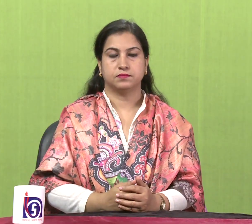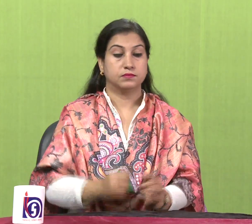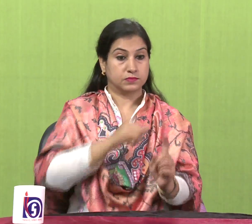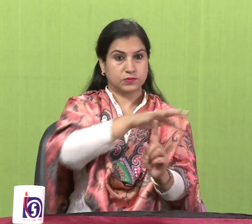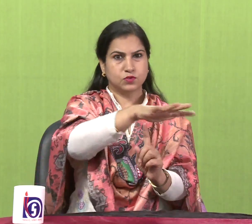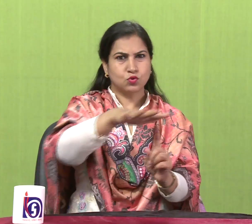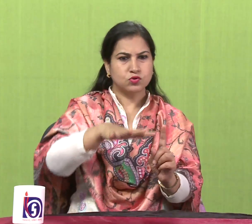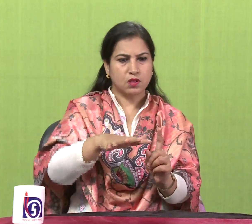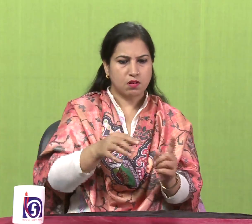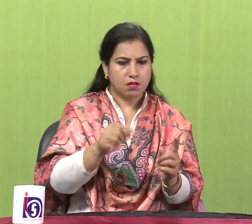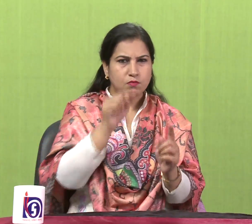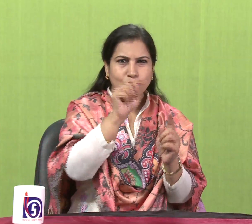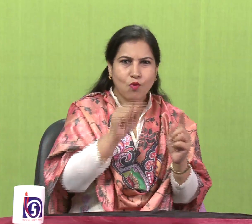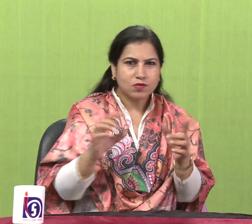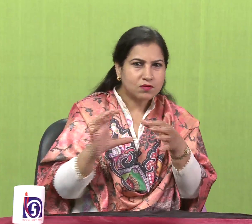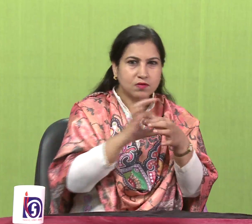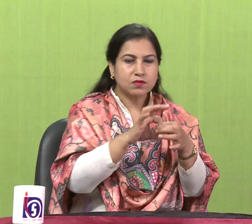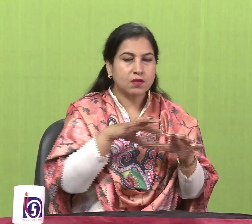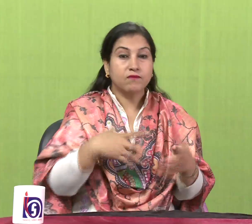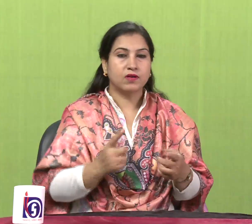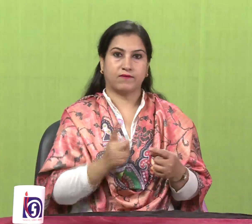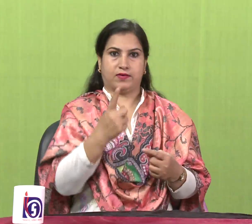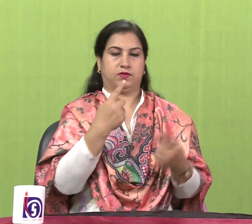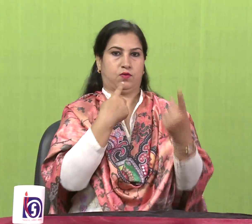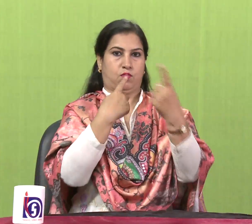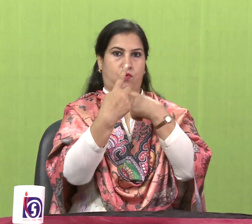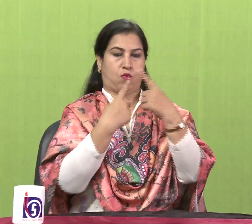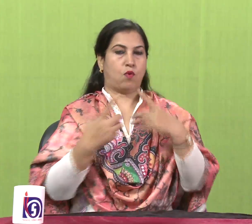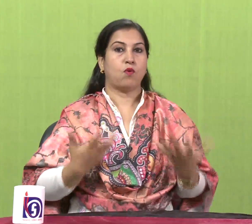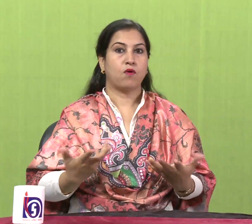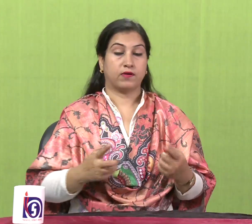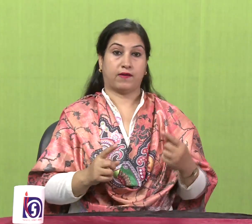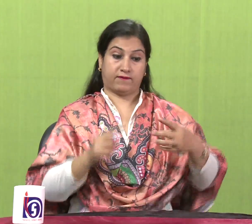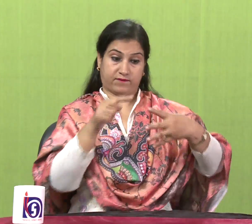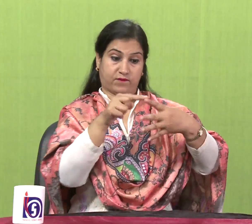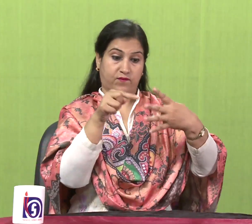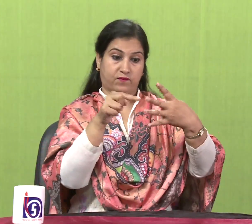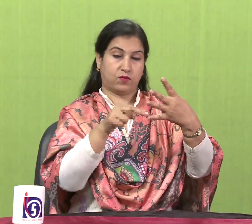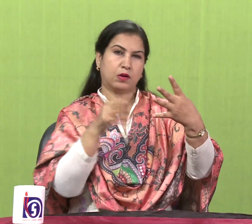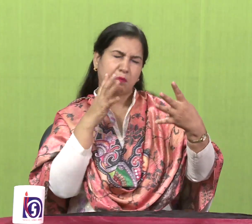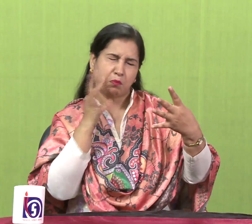Social factors. Let us first discuss the four main social causes of